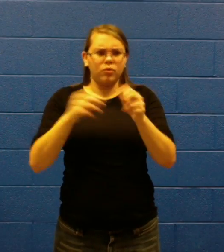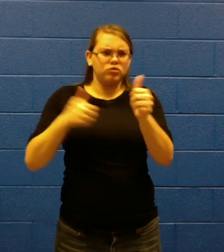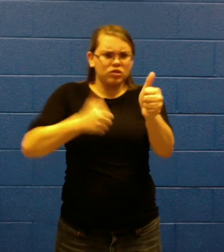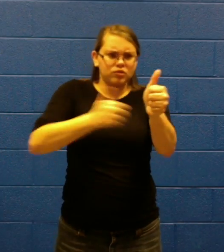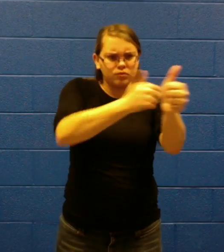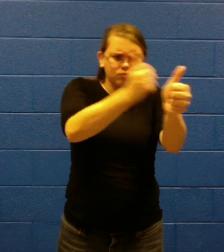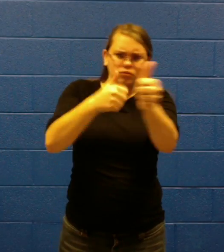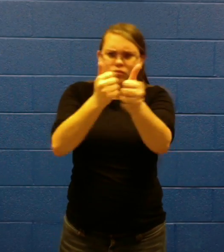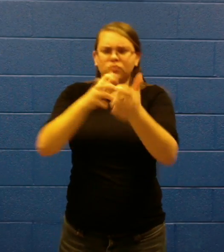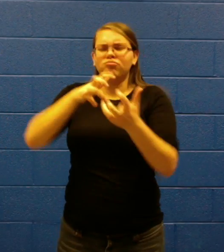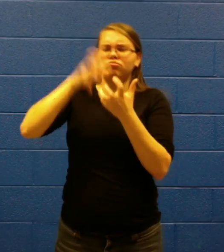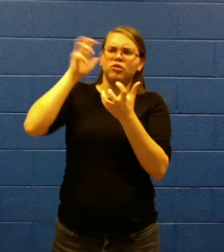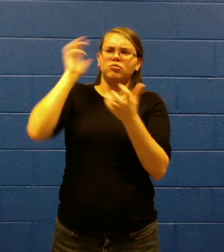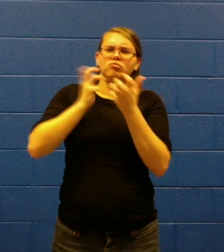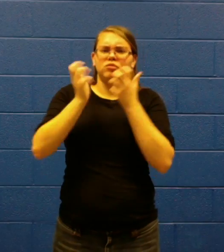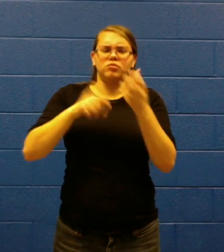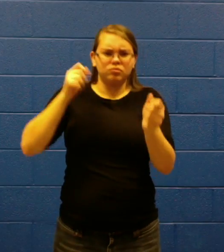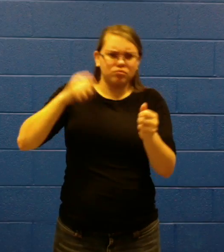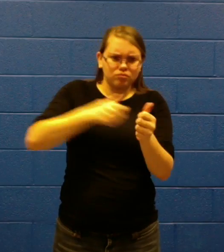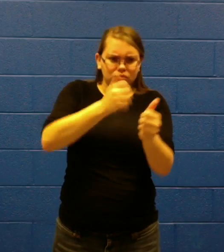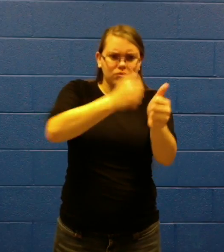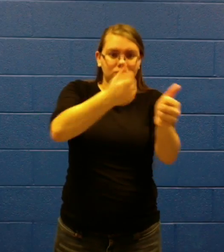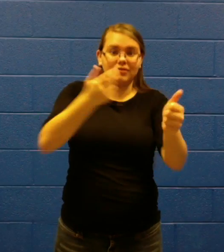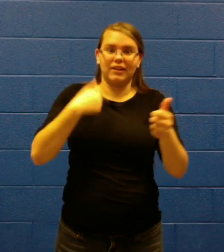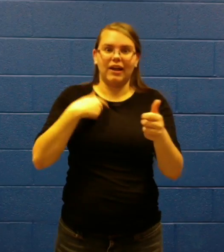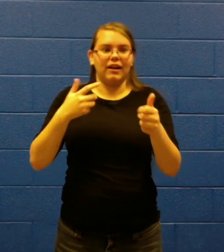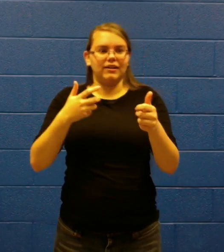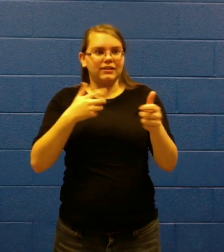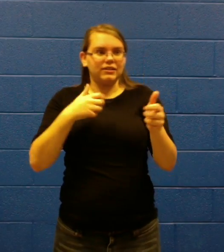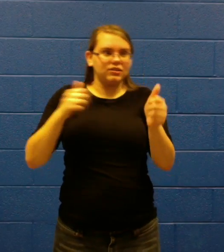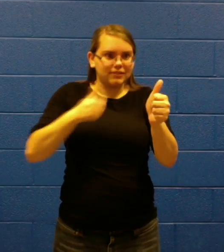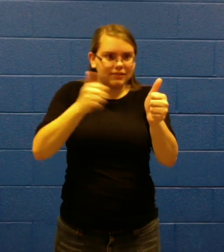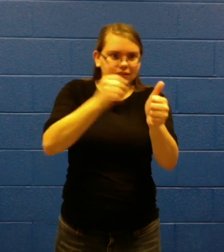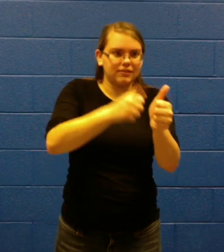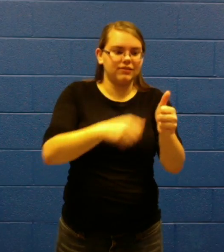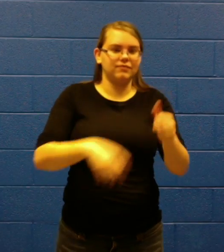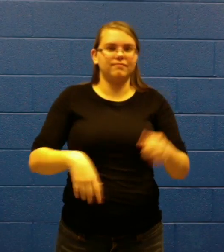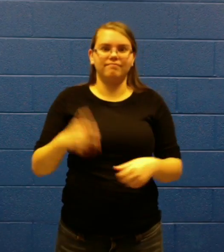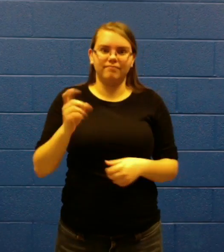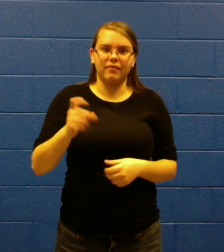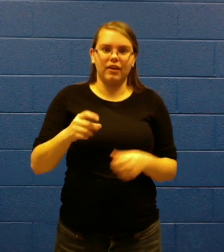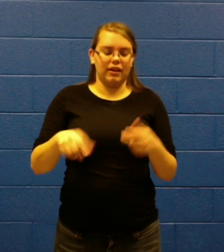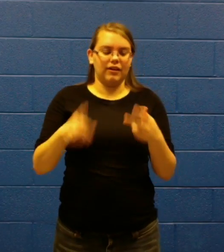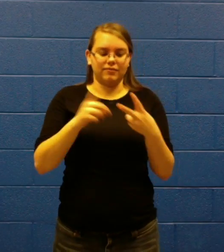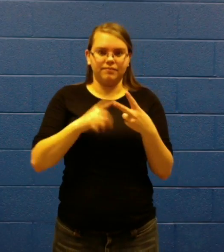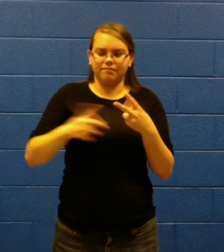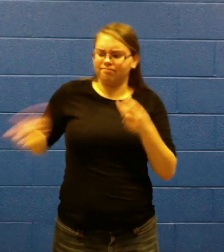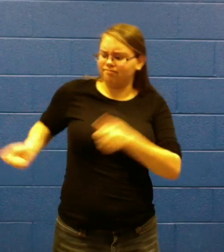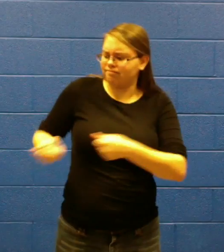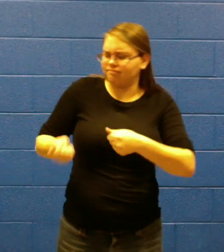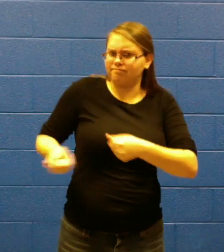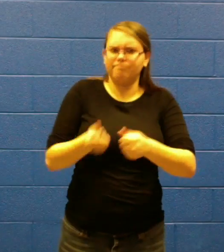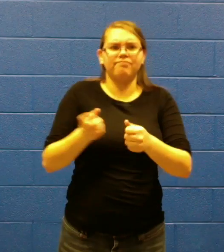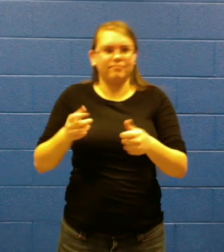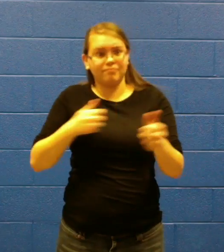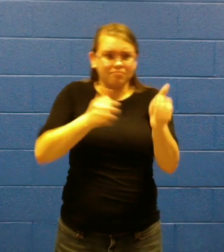The other thing Dresden does is he terrifies our mail lady or anyone who comes up to our front door that does not